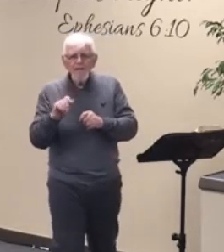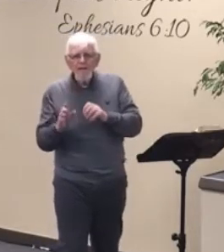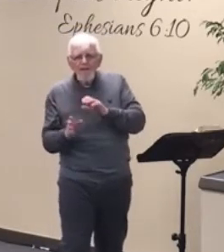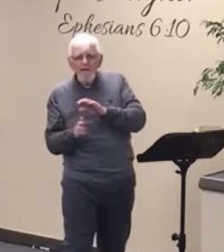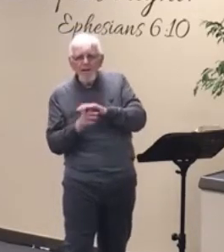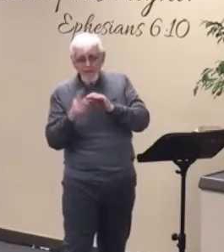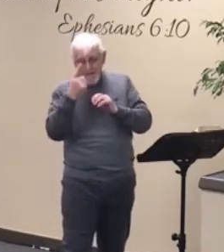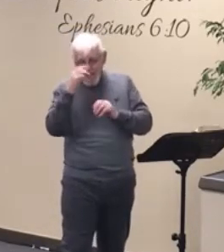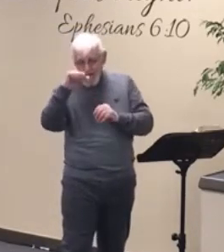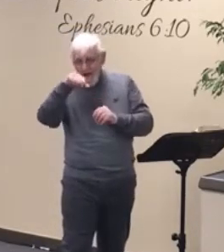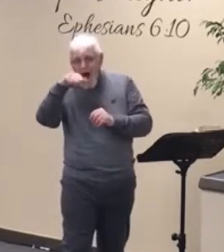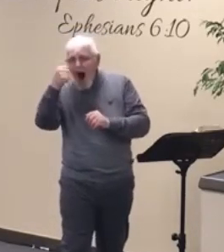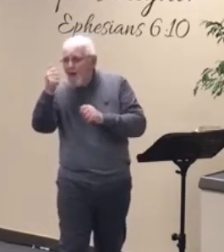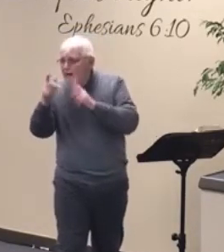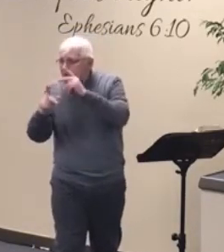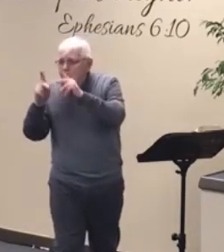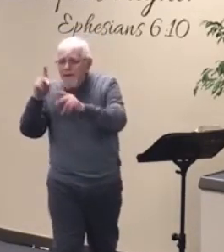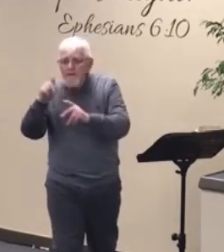of yourself.